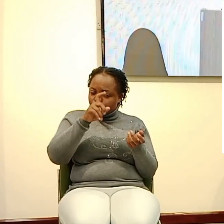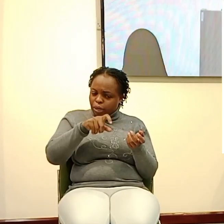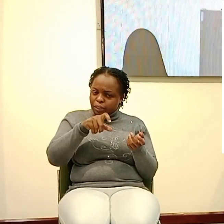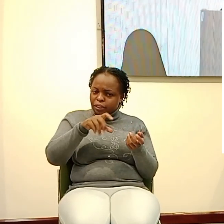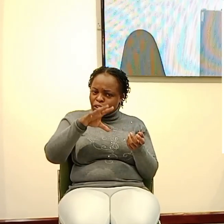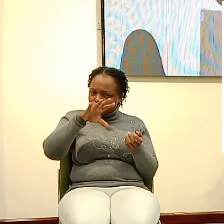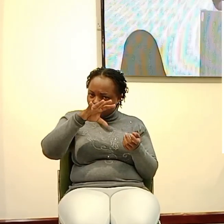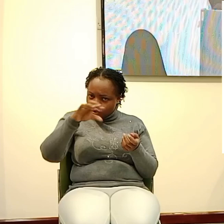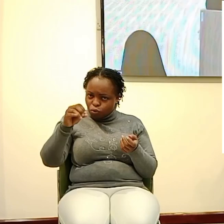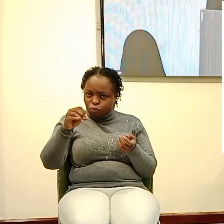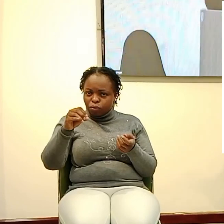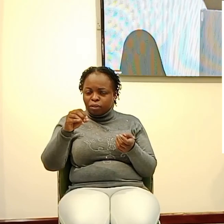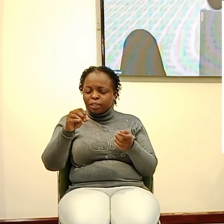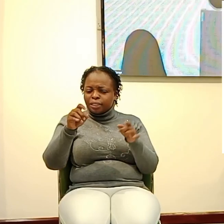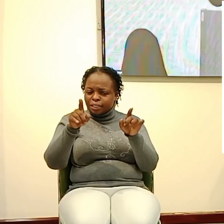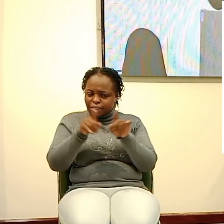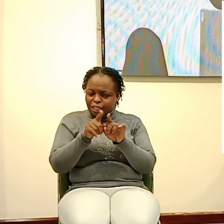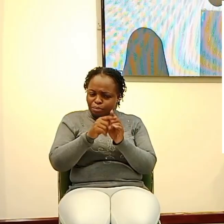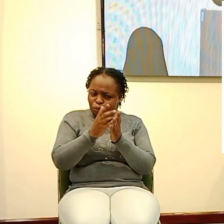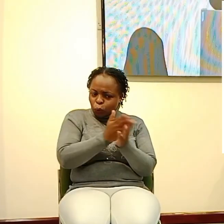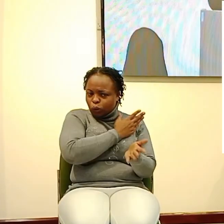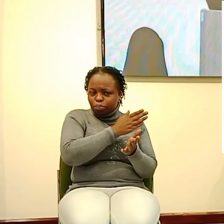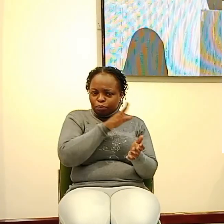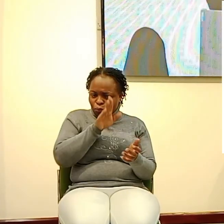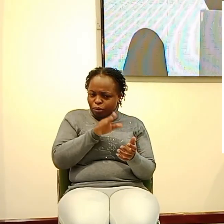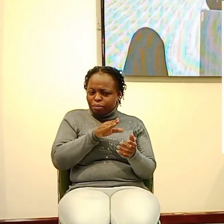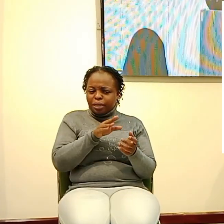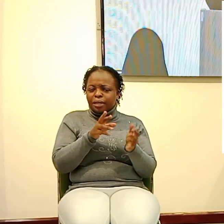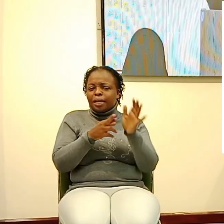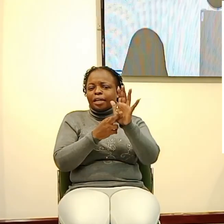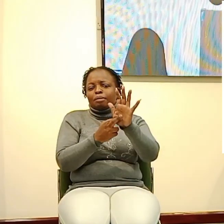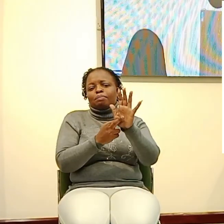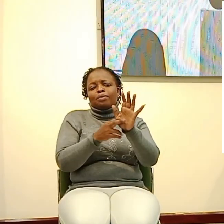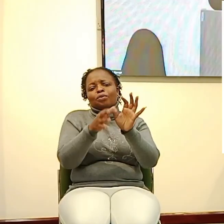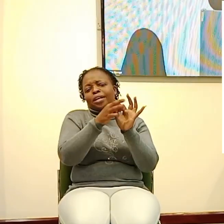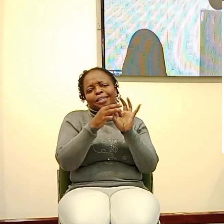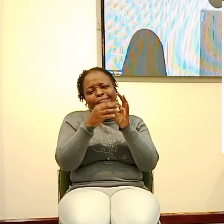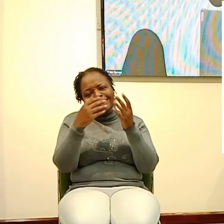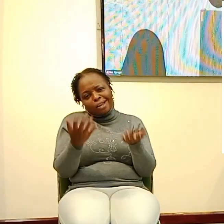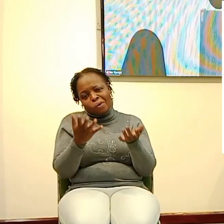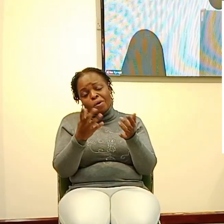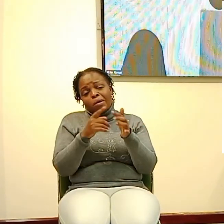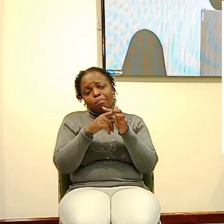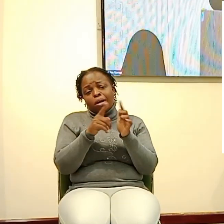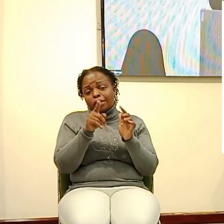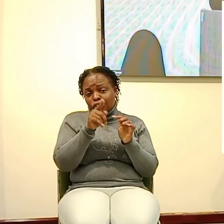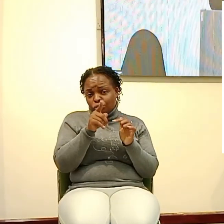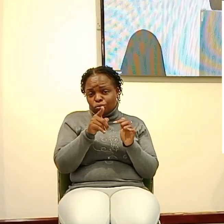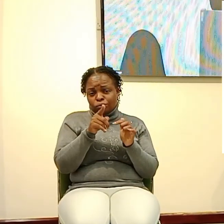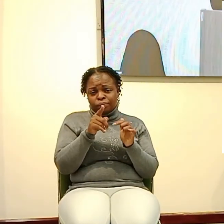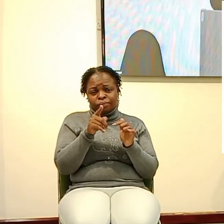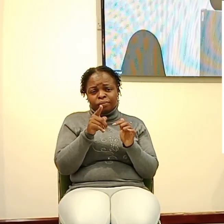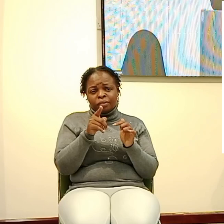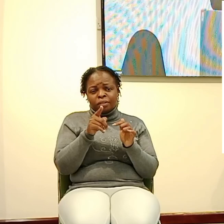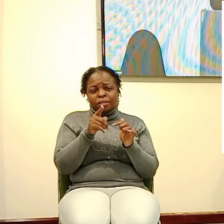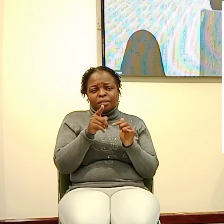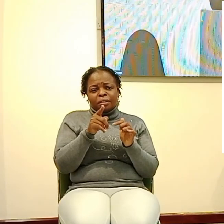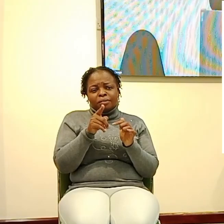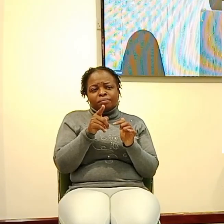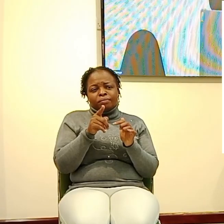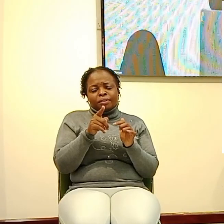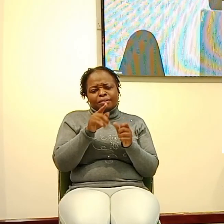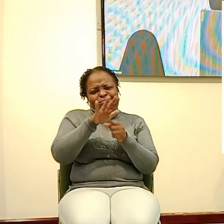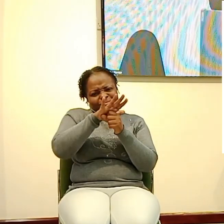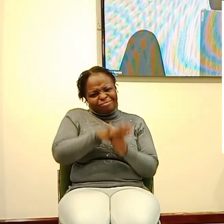scrap women rep? I was like, how is this connected? But you see, you underestimate the power of